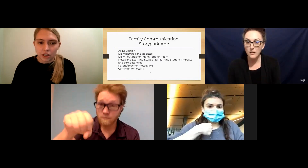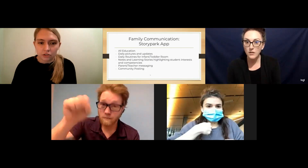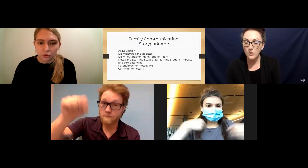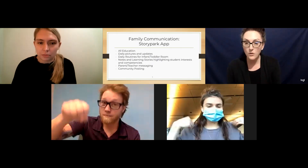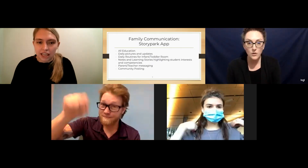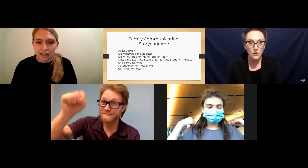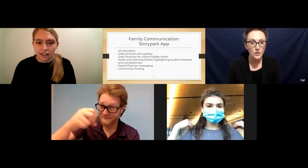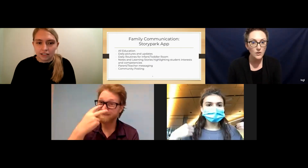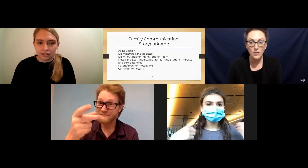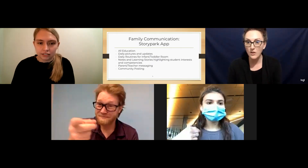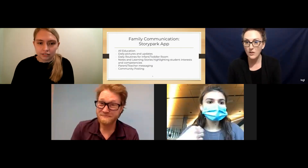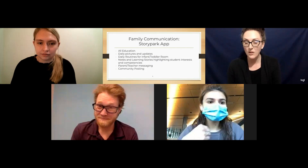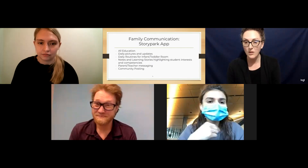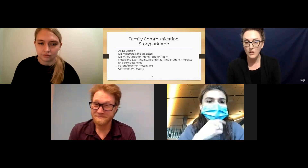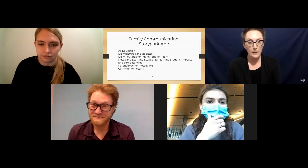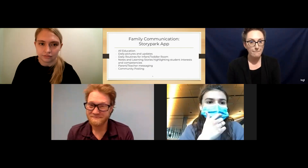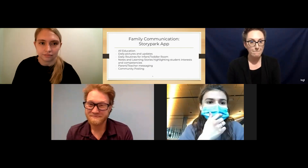Okay, we also want Michaela.